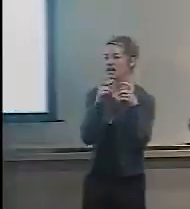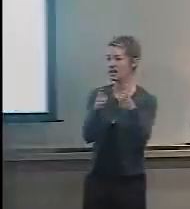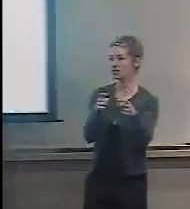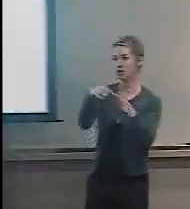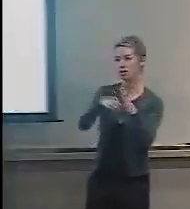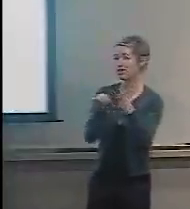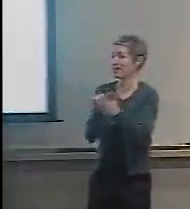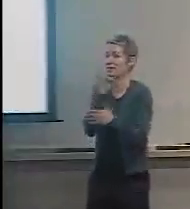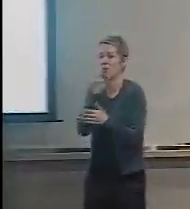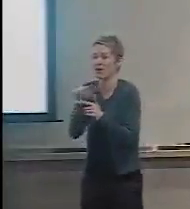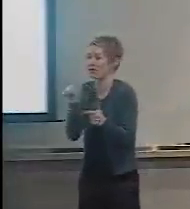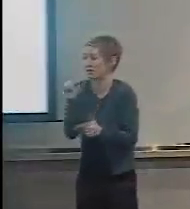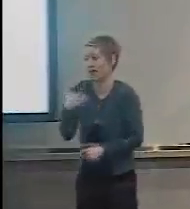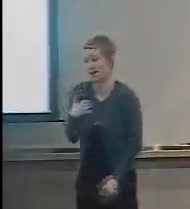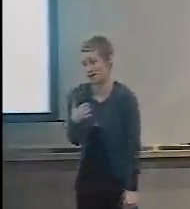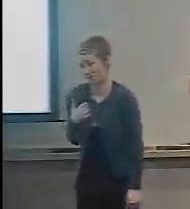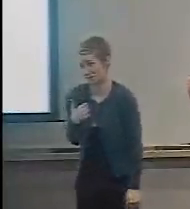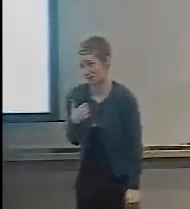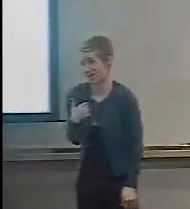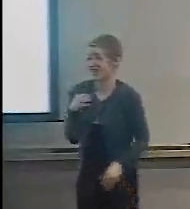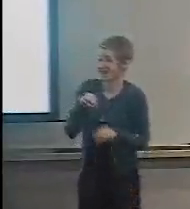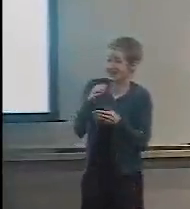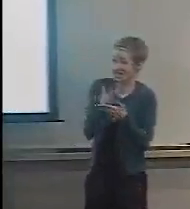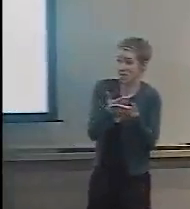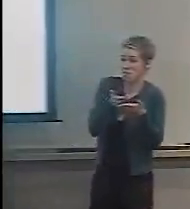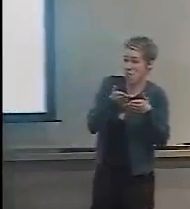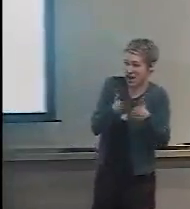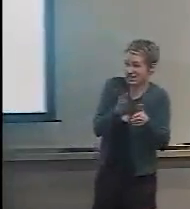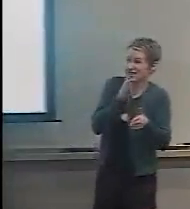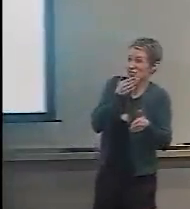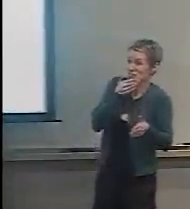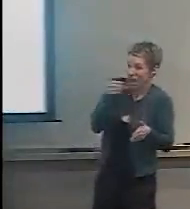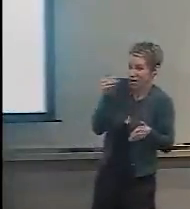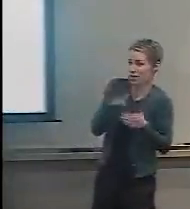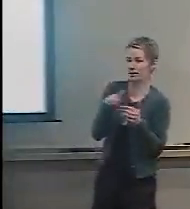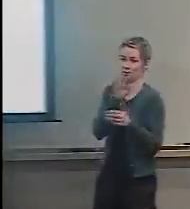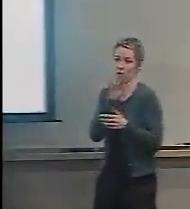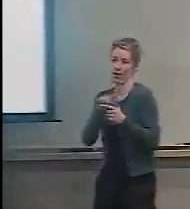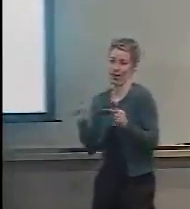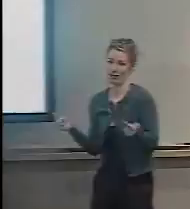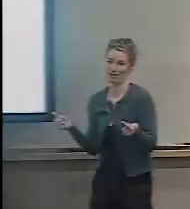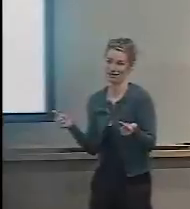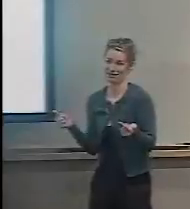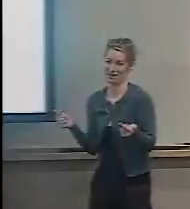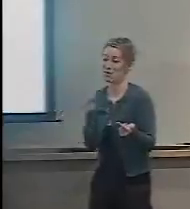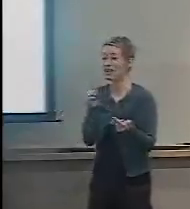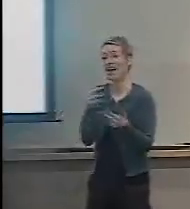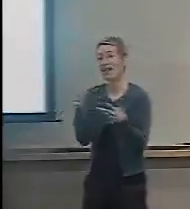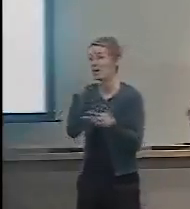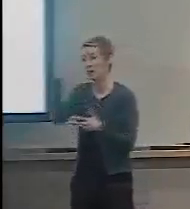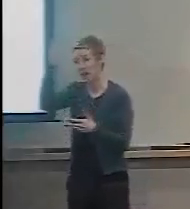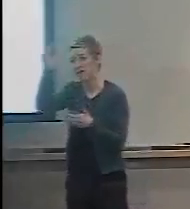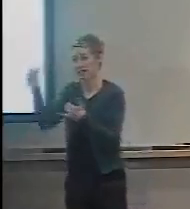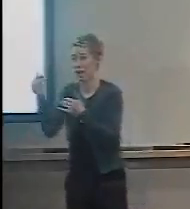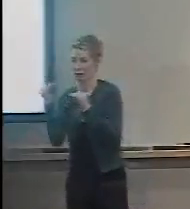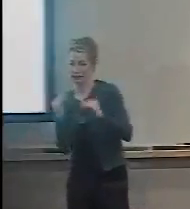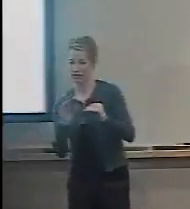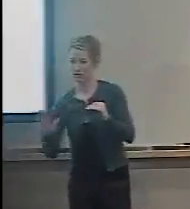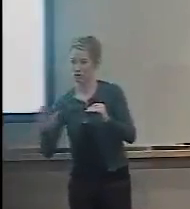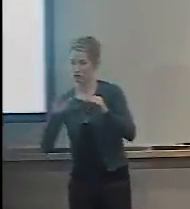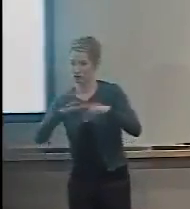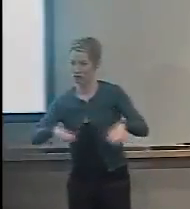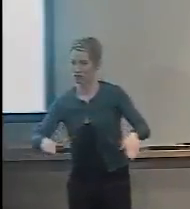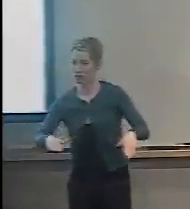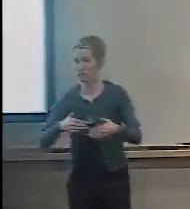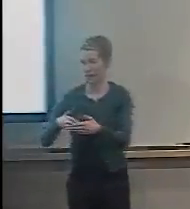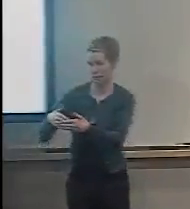ability. So in some ways it's a better language than spoken language. In fact, lots of parents are teaching their children,